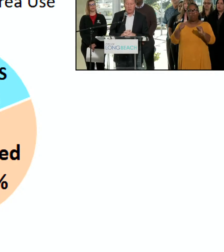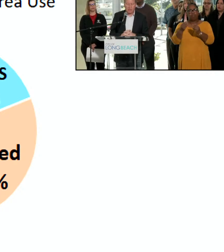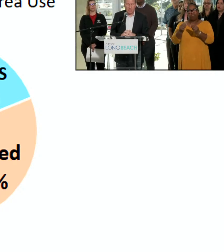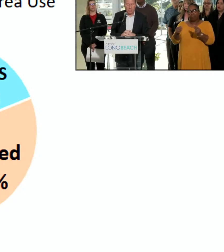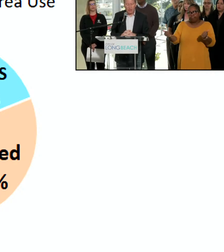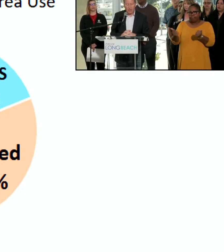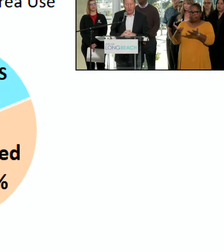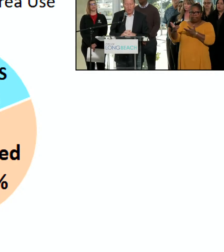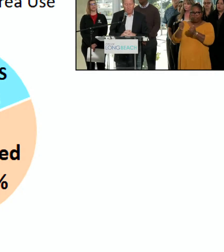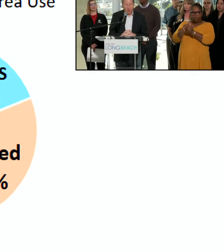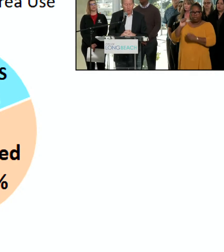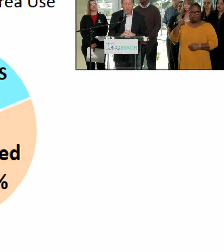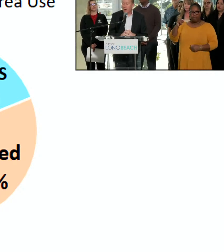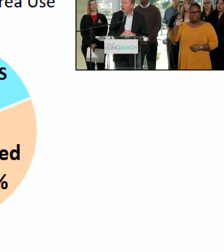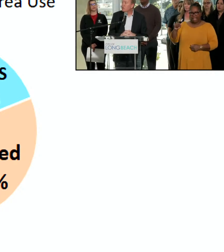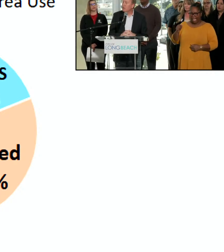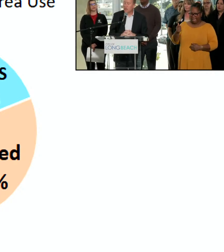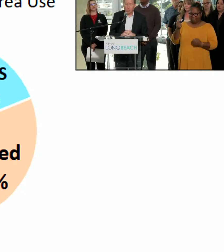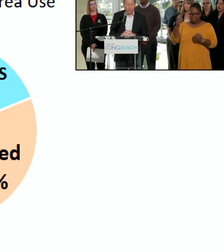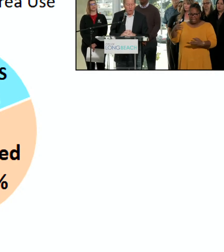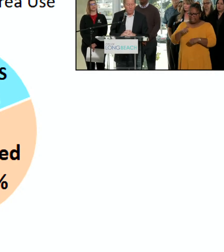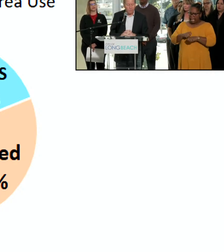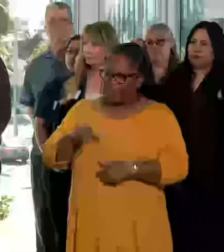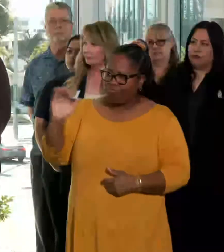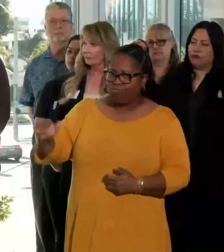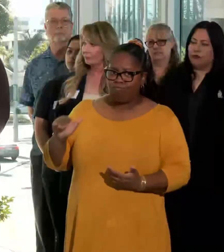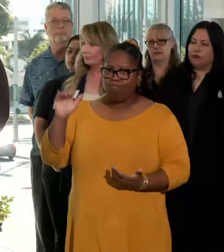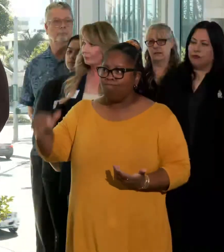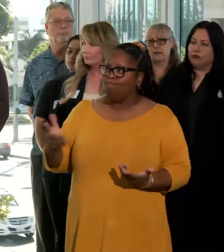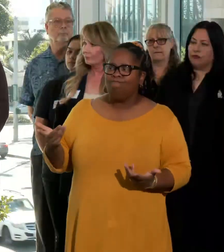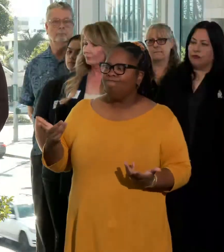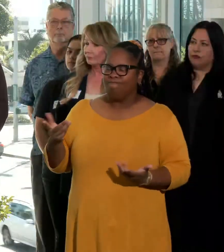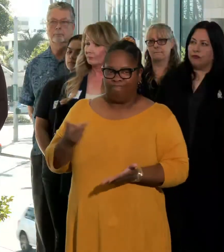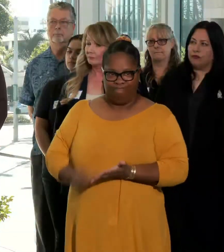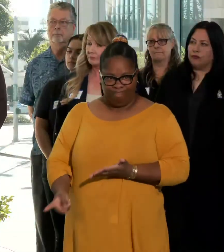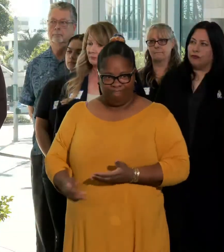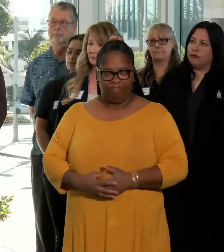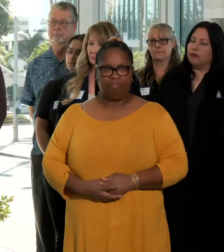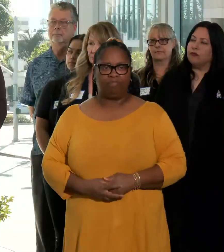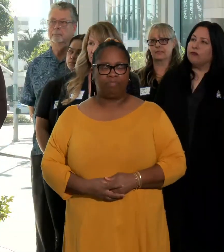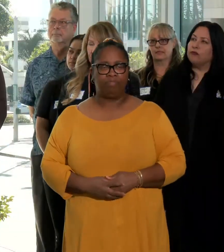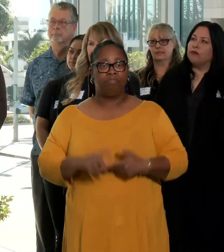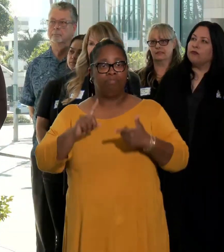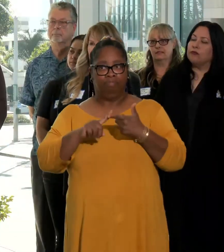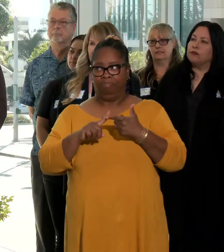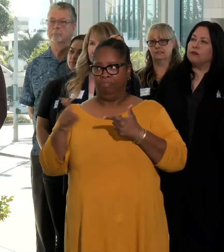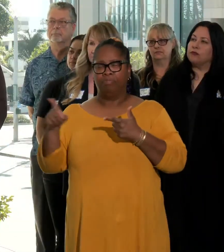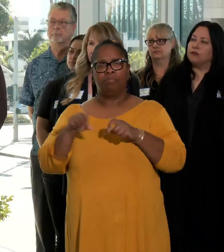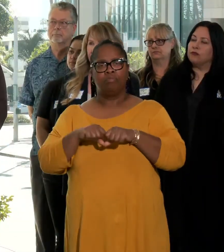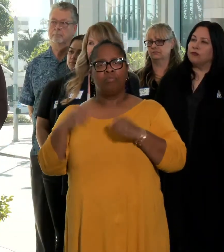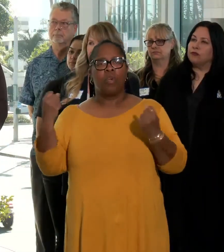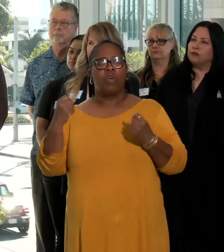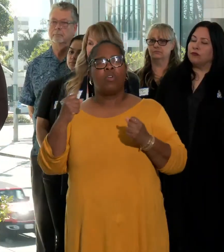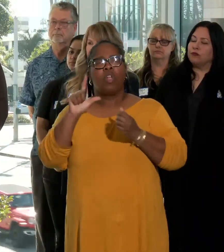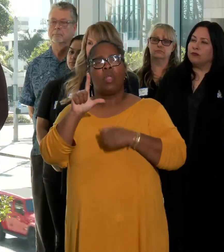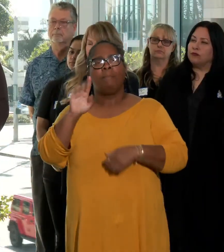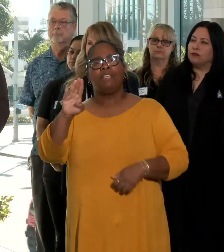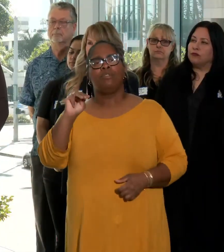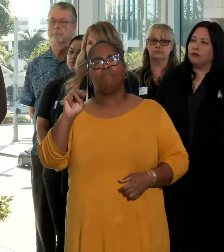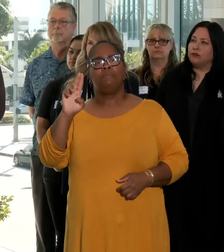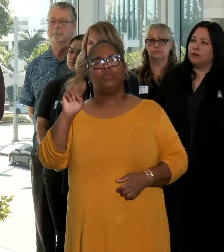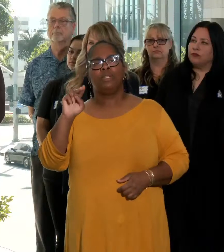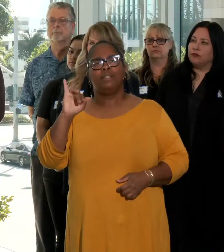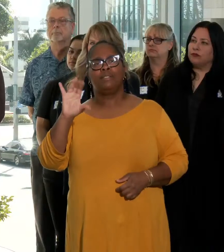with SPCLA various times, but to no avail. Secondly, they are also in violation of the Long Beach Municipal Code that